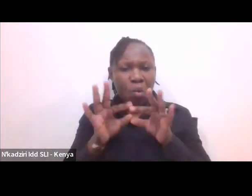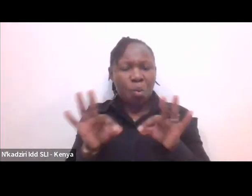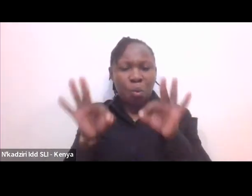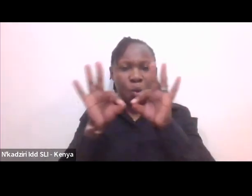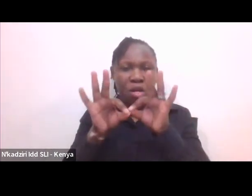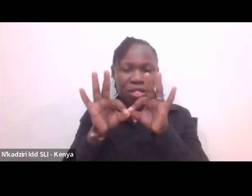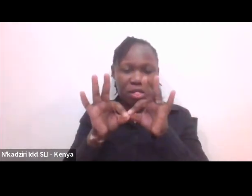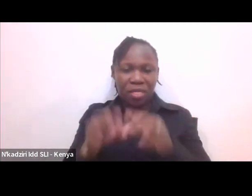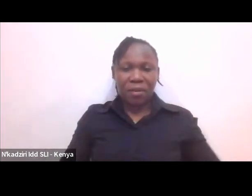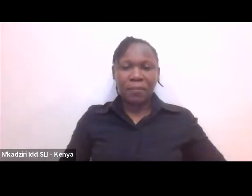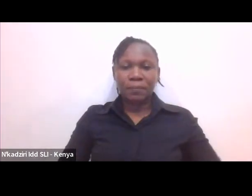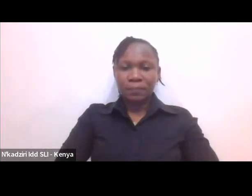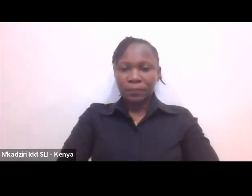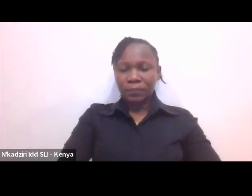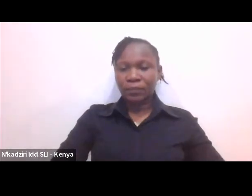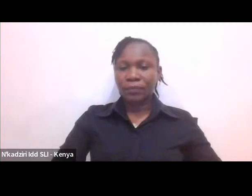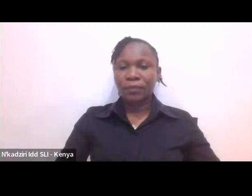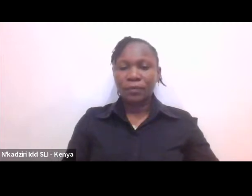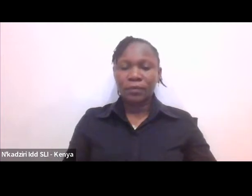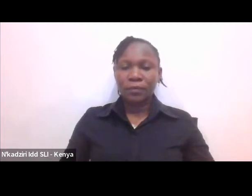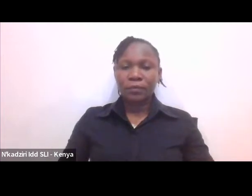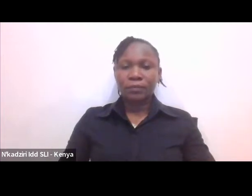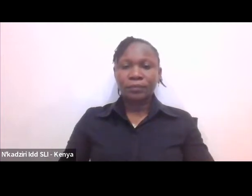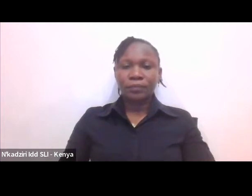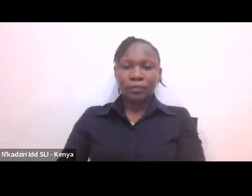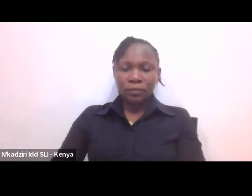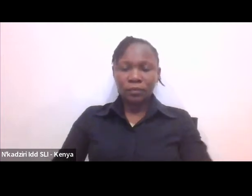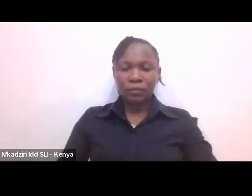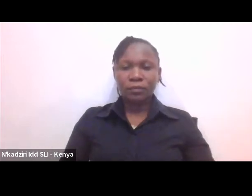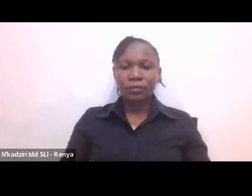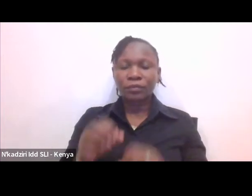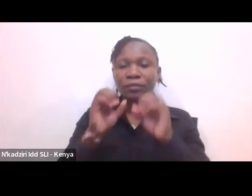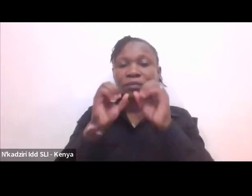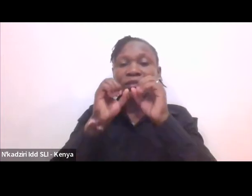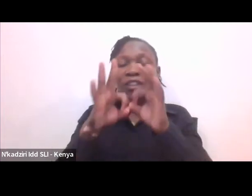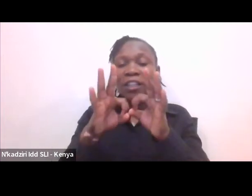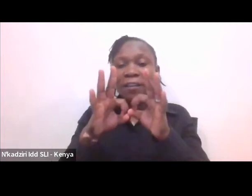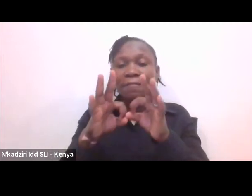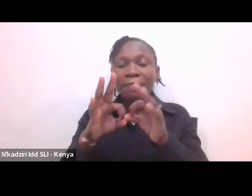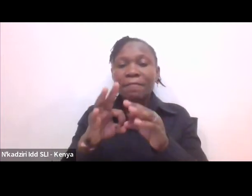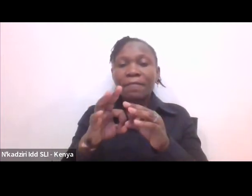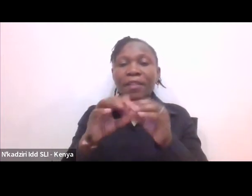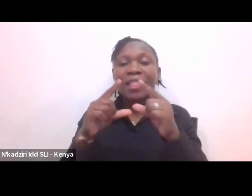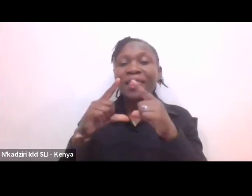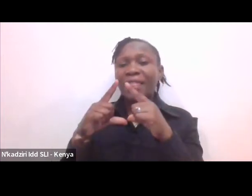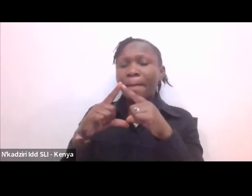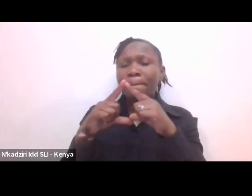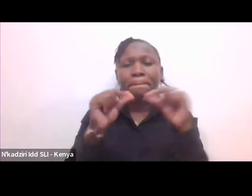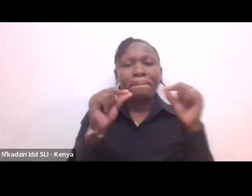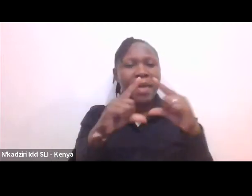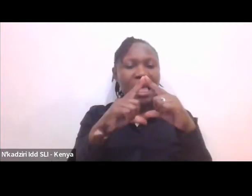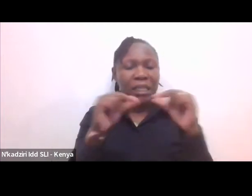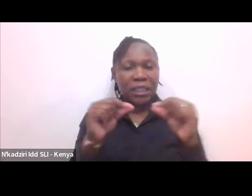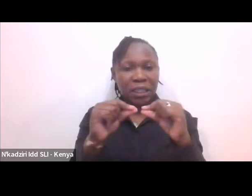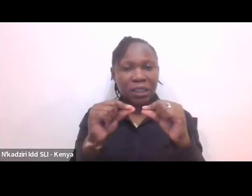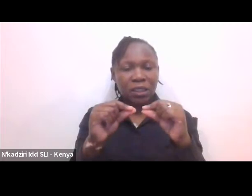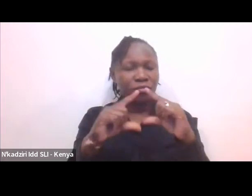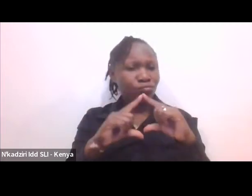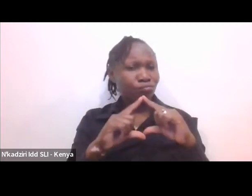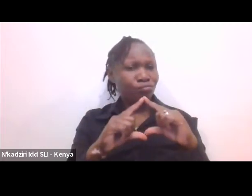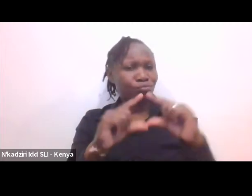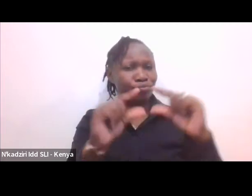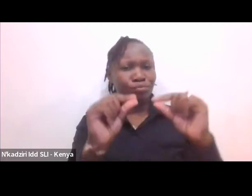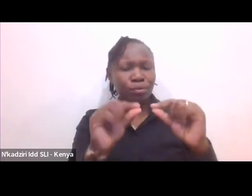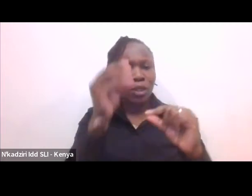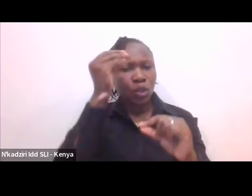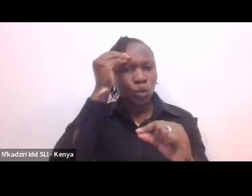For most of our students, when they arrive, the messaging that they have previously received is concentrated